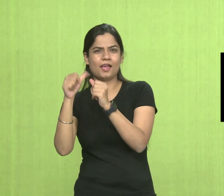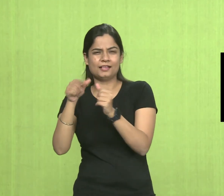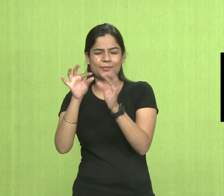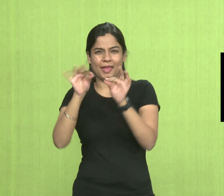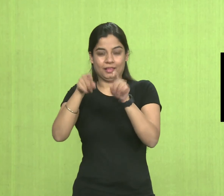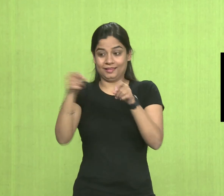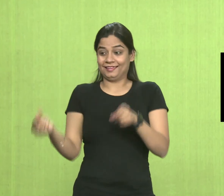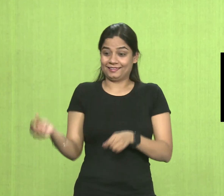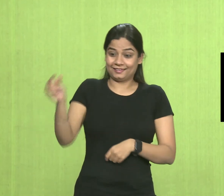Why? Because soda